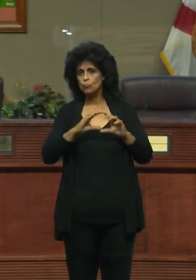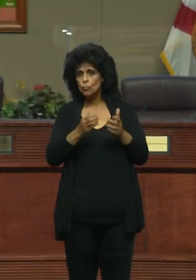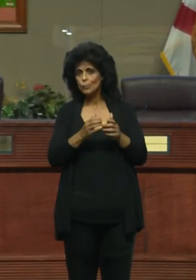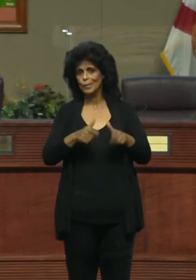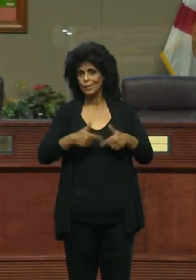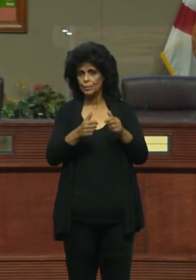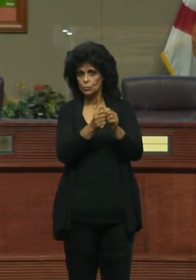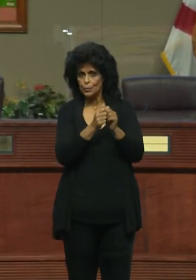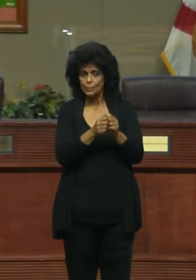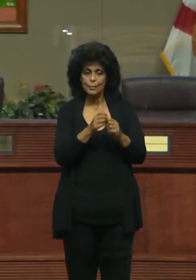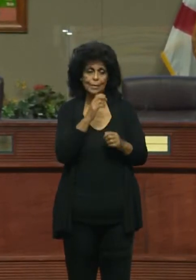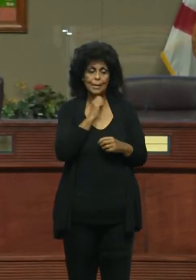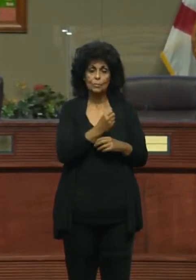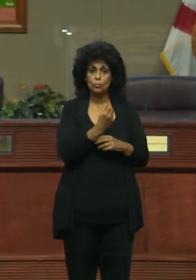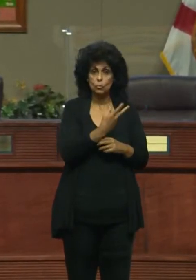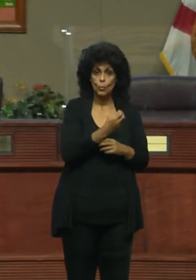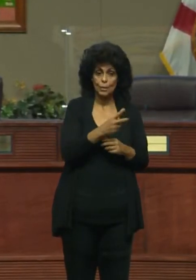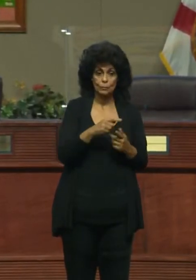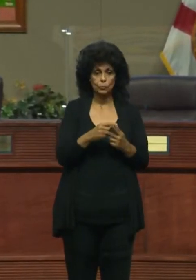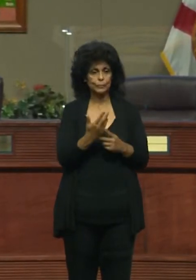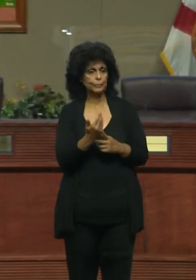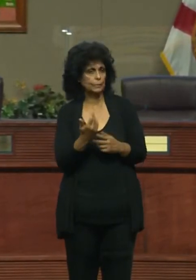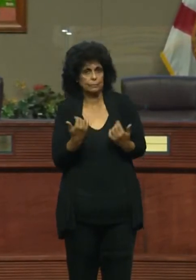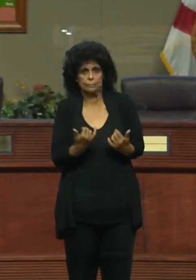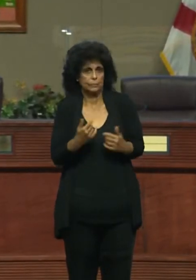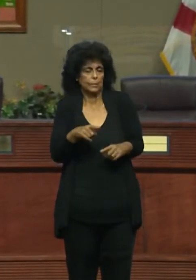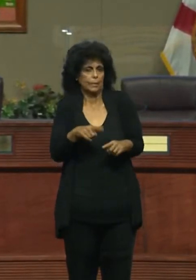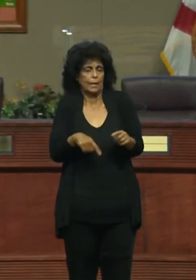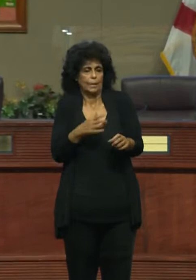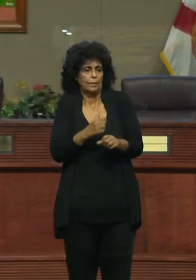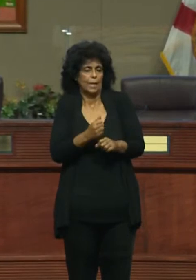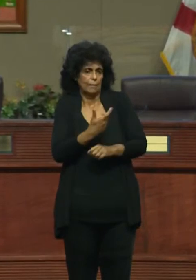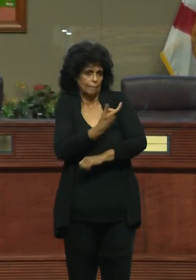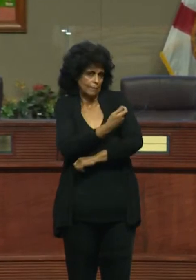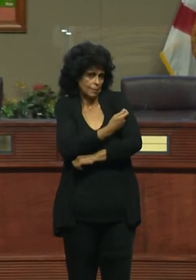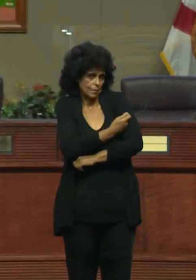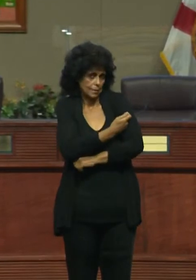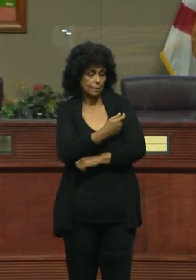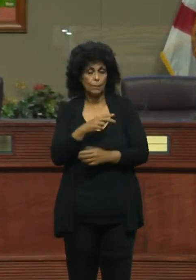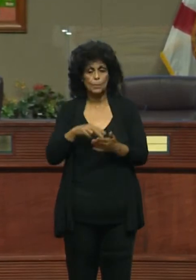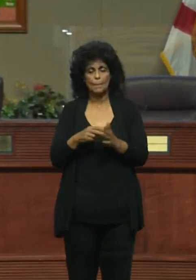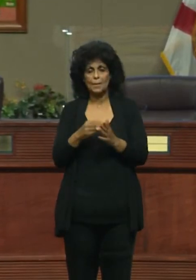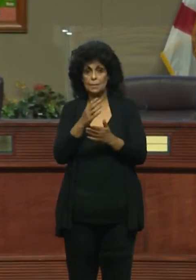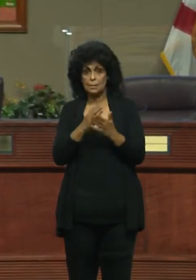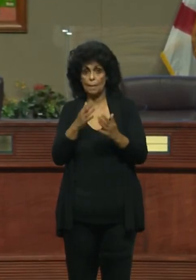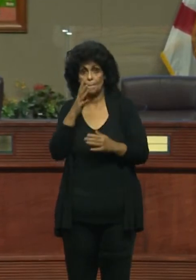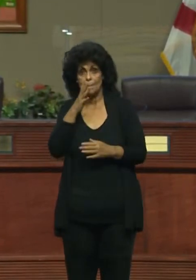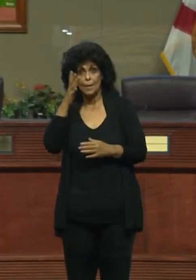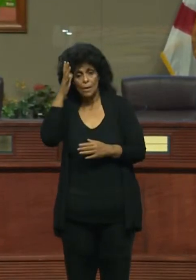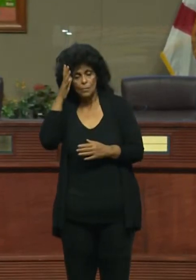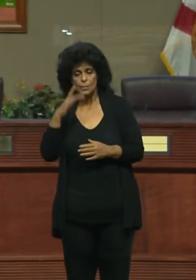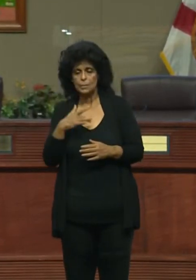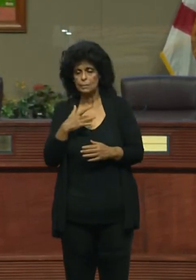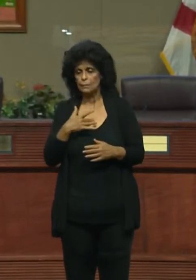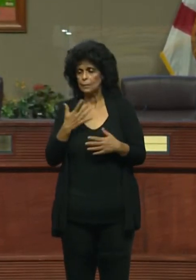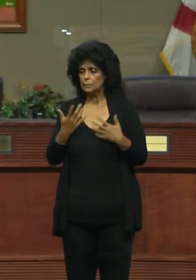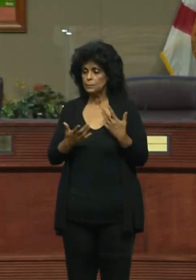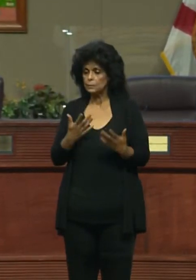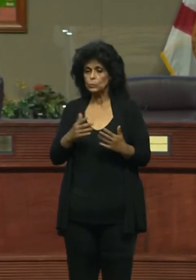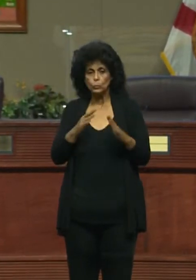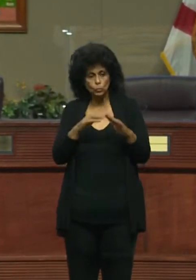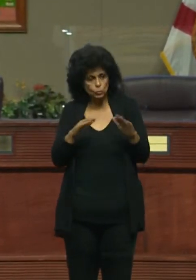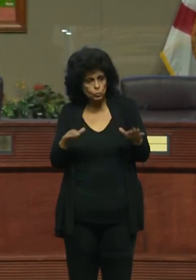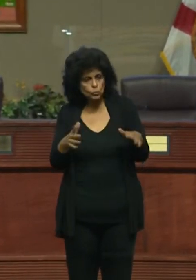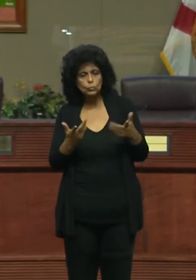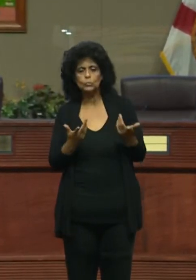15 cannot currently get vaccinated. And so for some parents, they may have children who fit